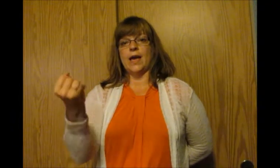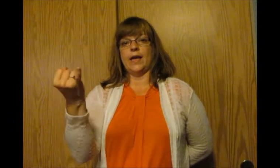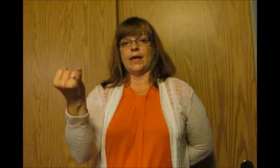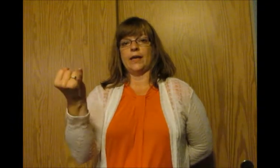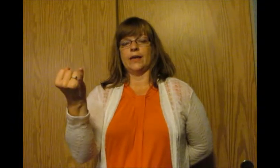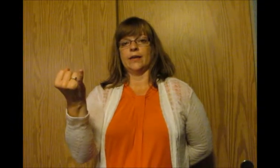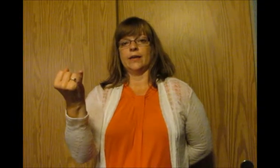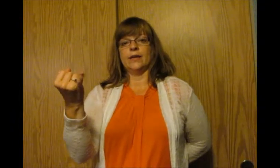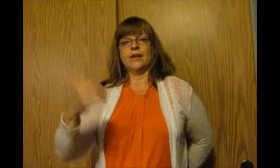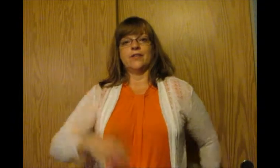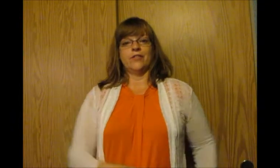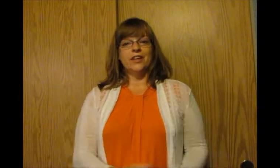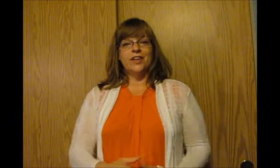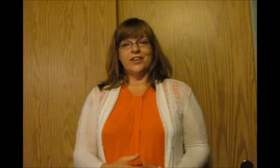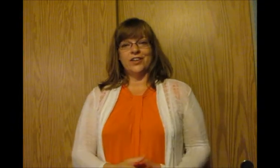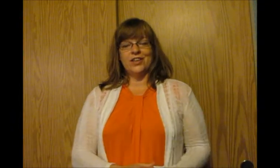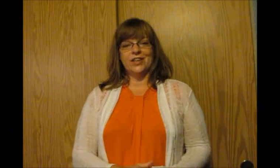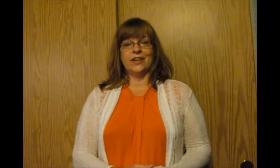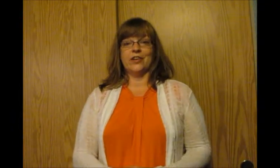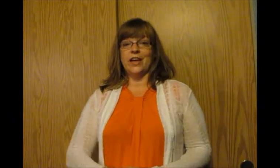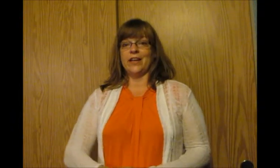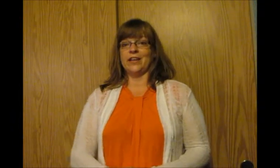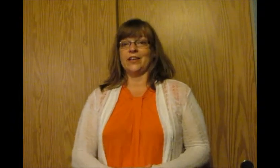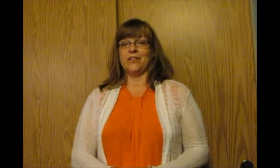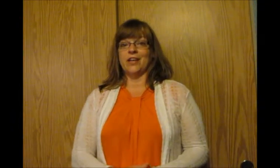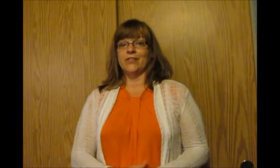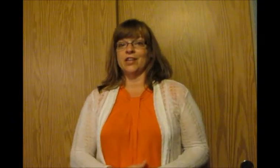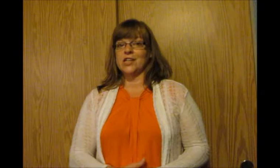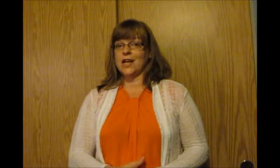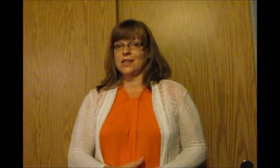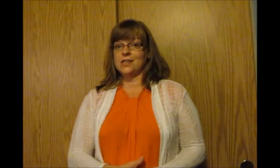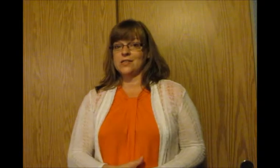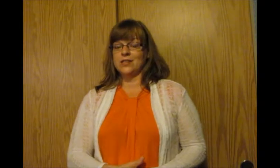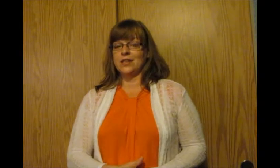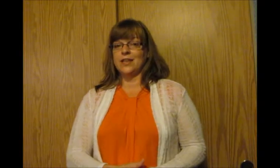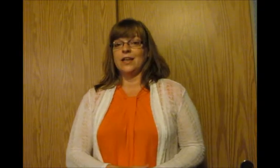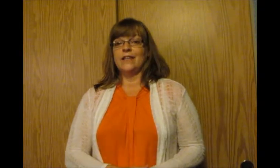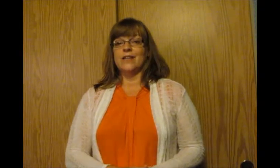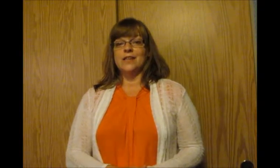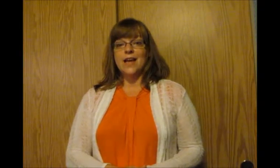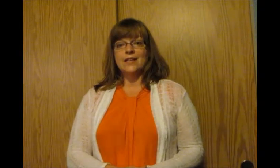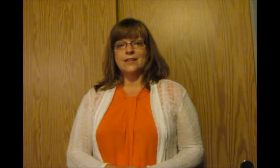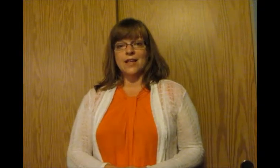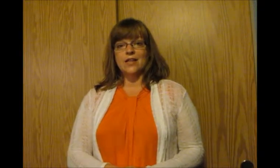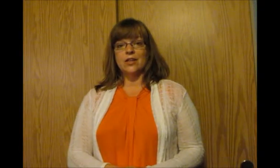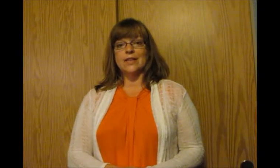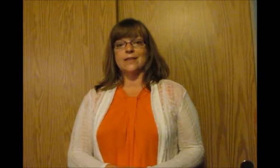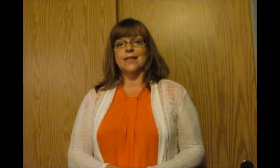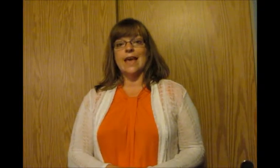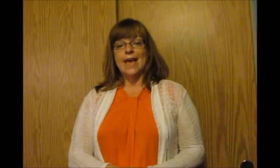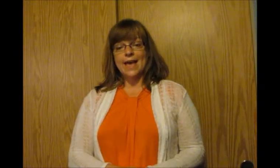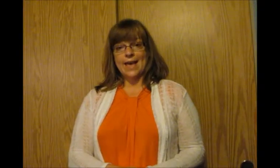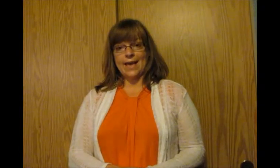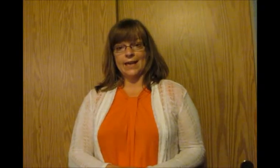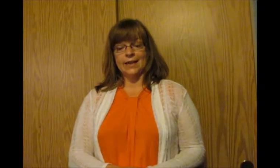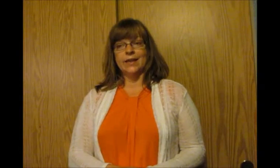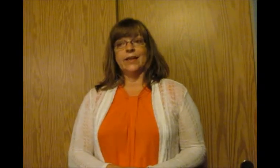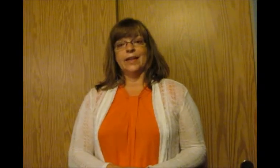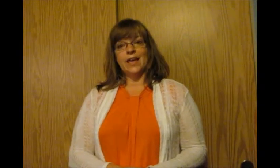J. Very good. Okay, are you ready for a challenge? The next letter is K. K